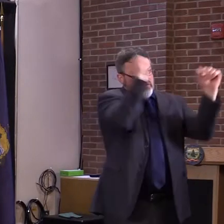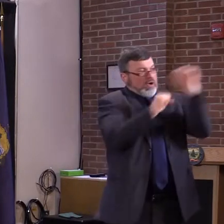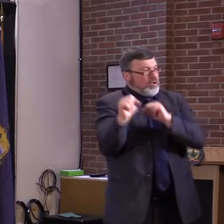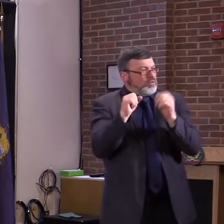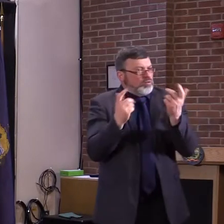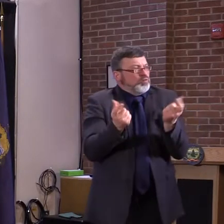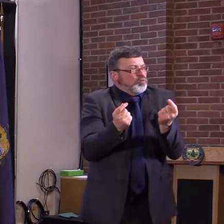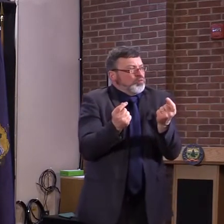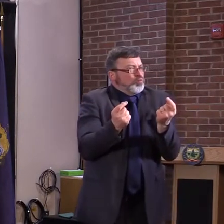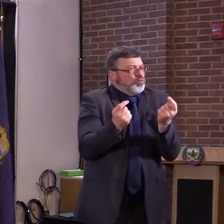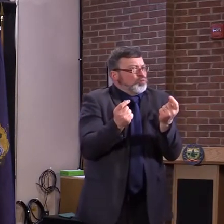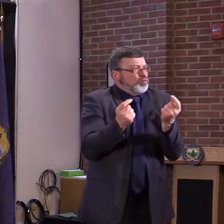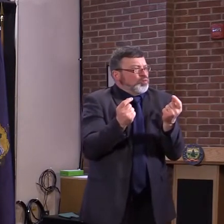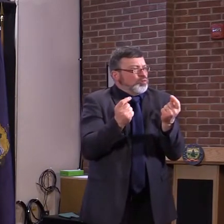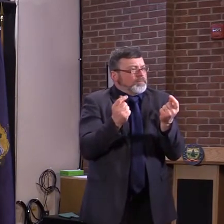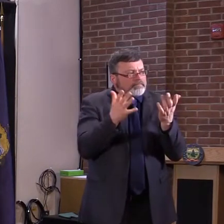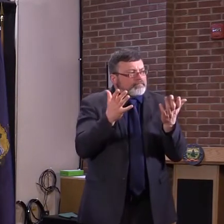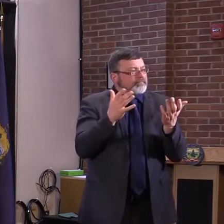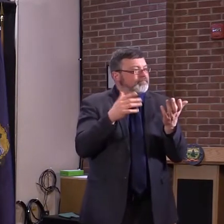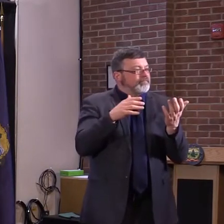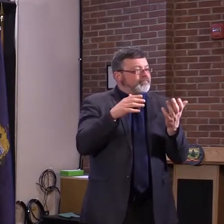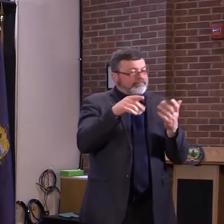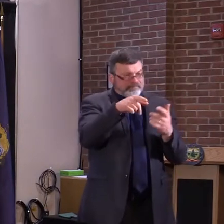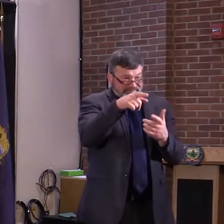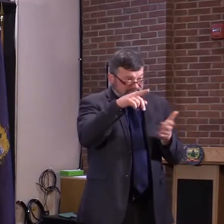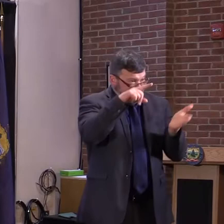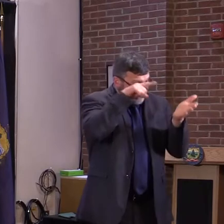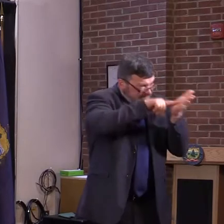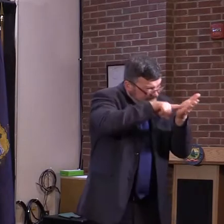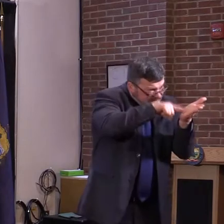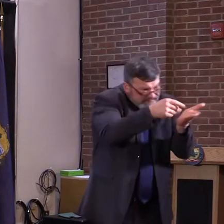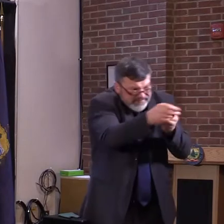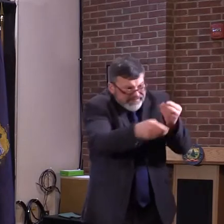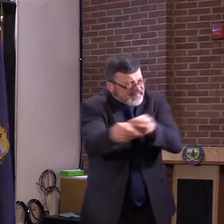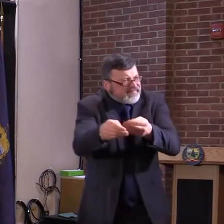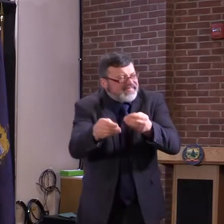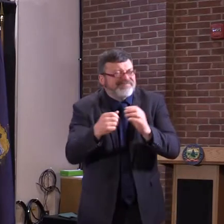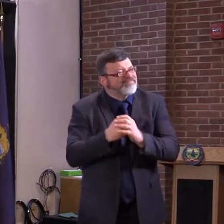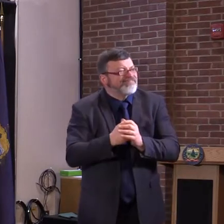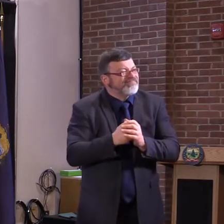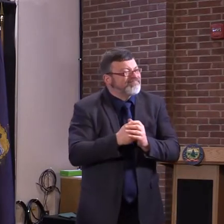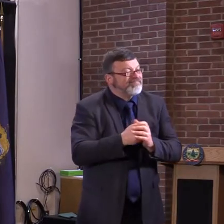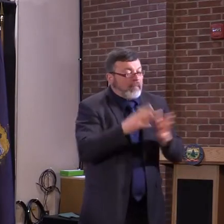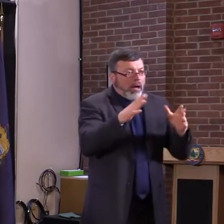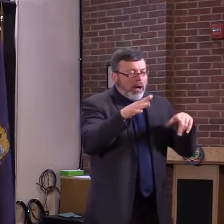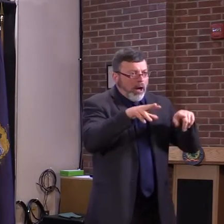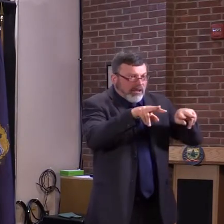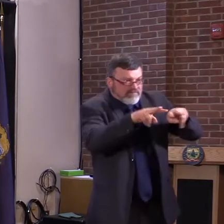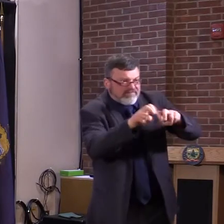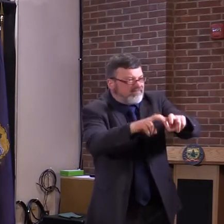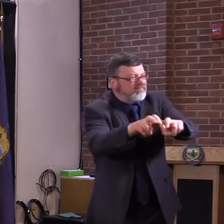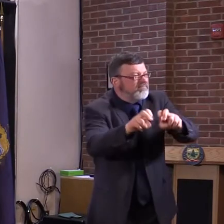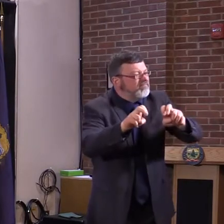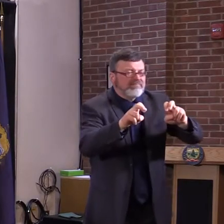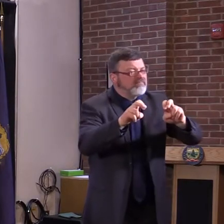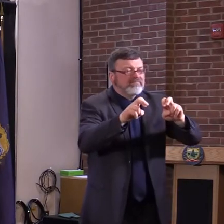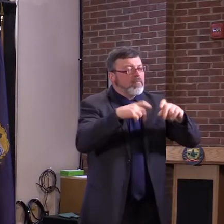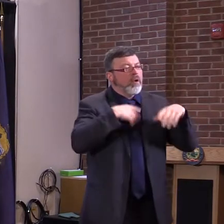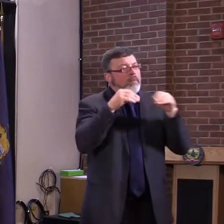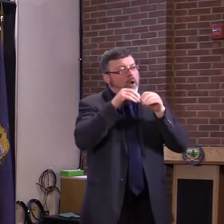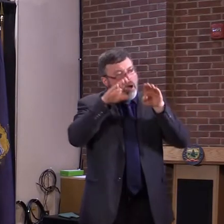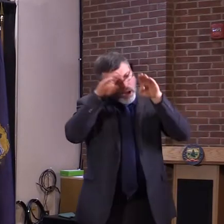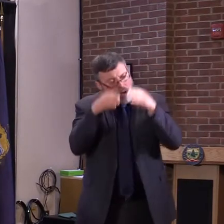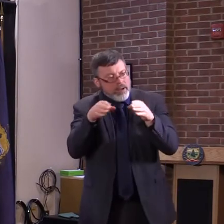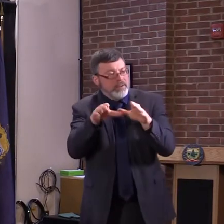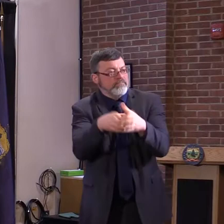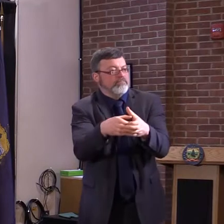of transitioning away from contact tracing and surveillance testing. Our goals will continue to be focused